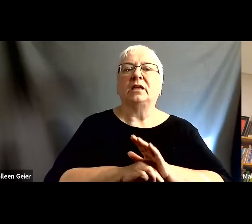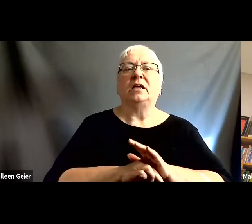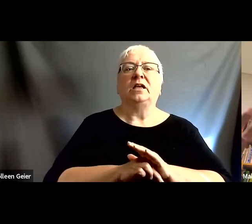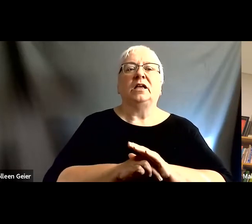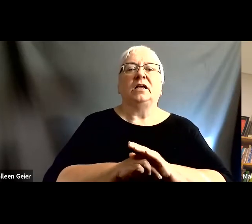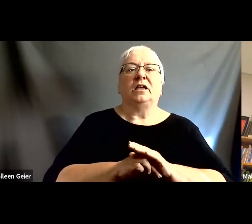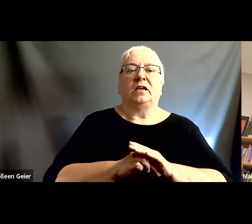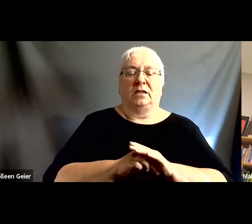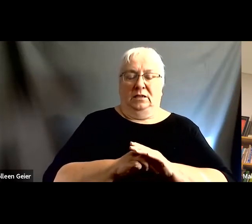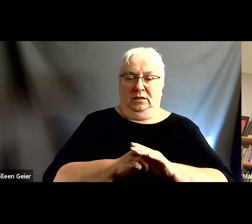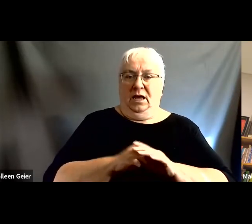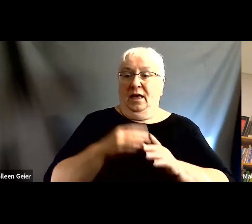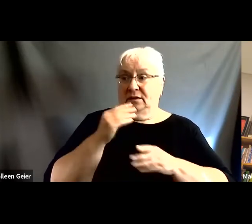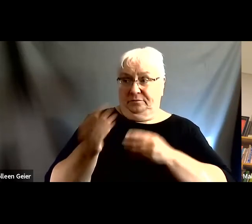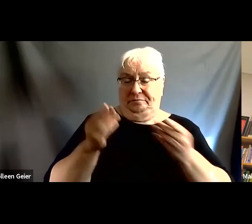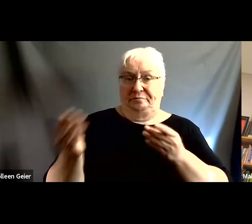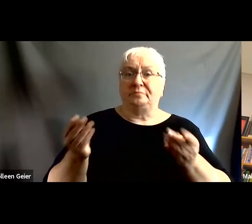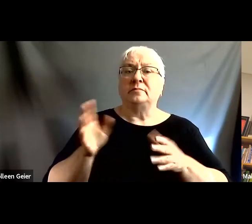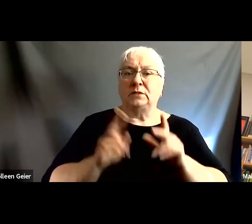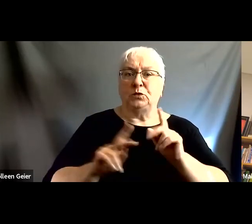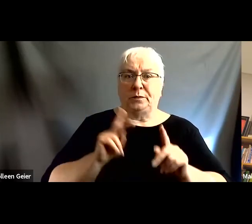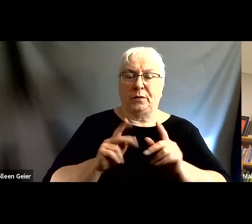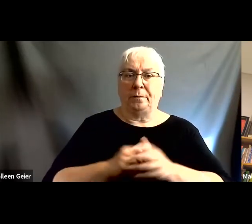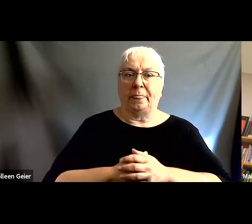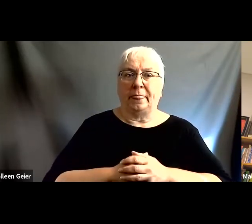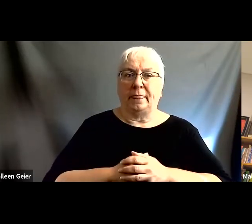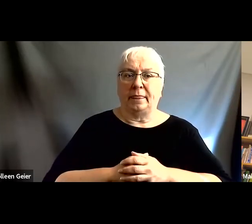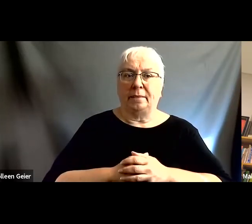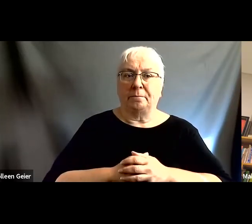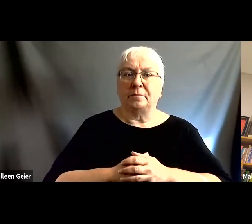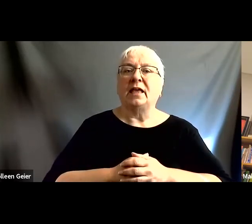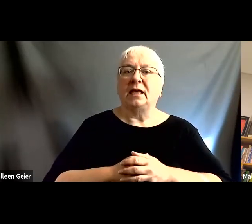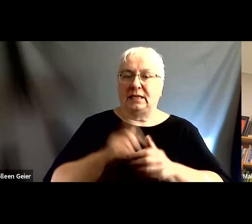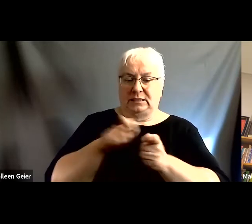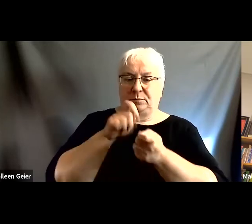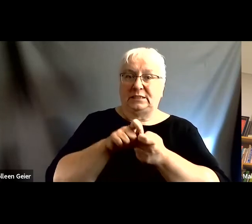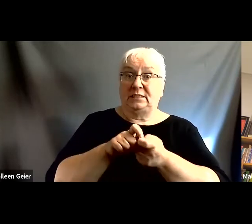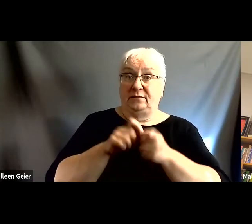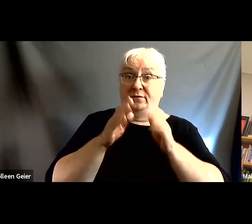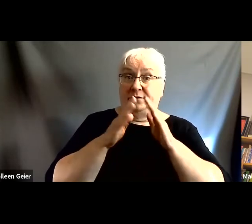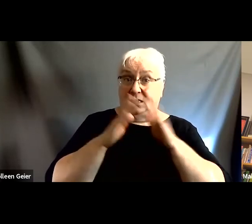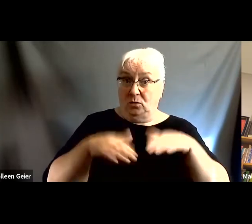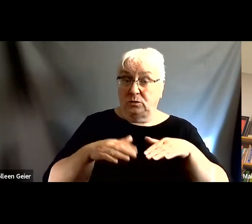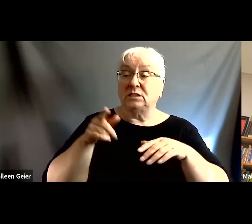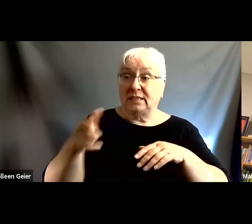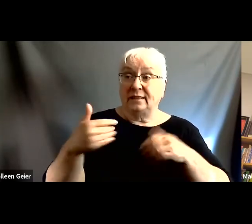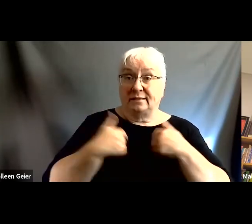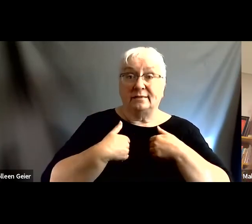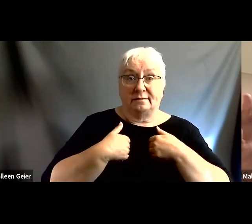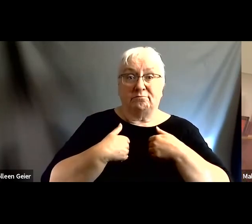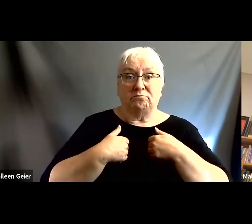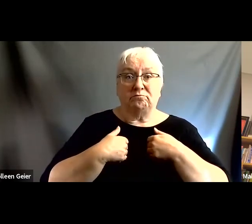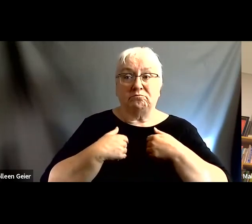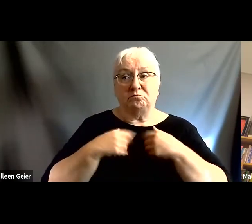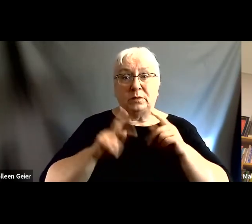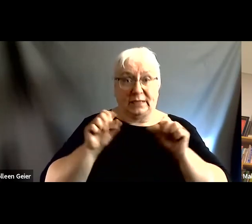content to the people, and they earmarked houses with literate members, and then they gathered 8